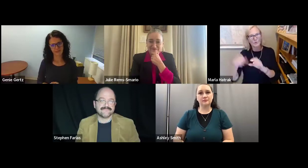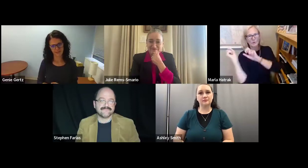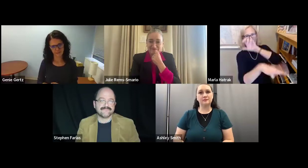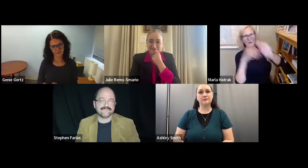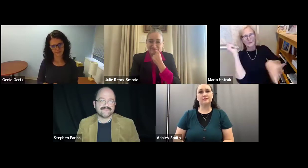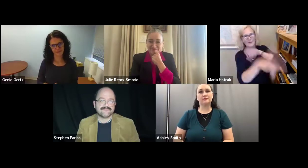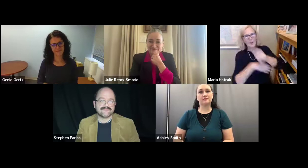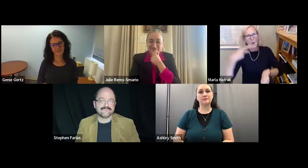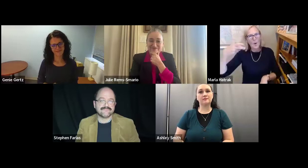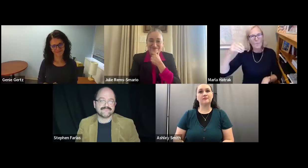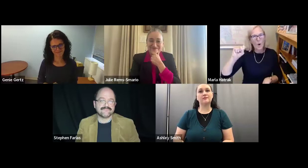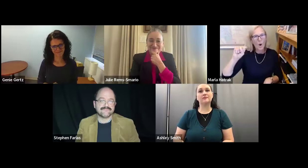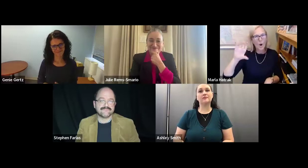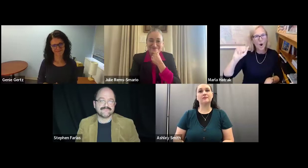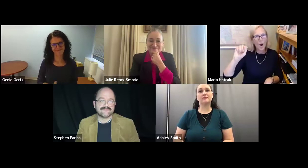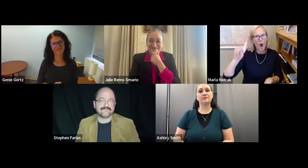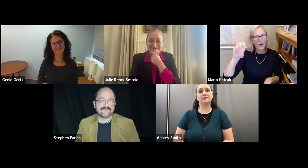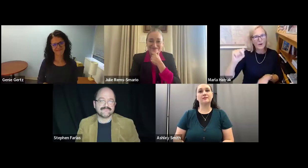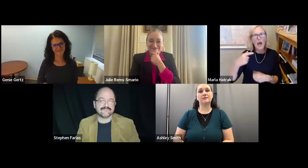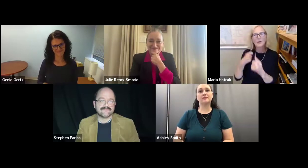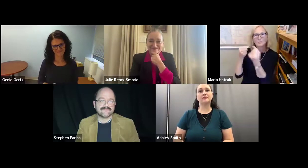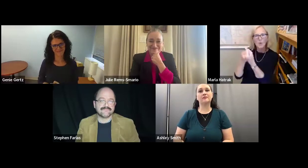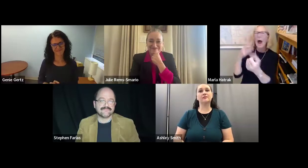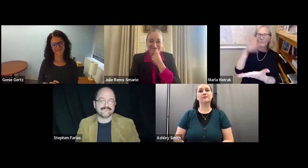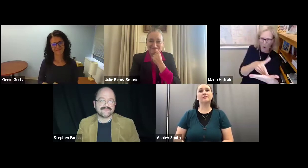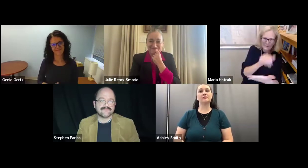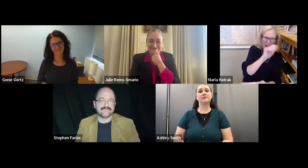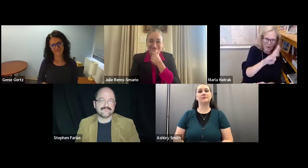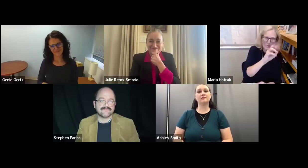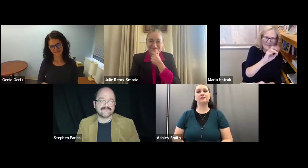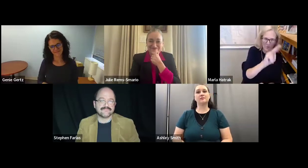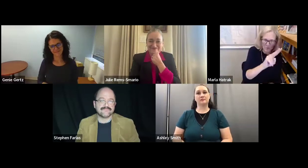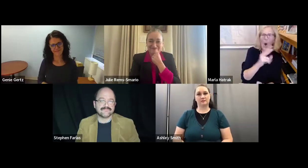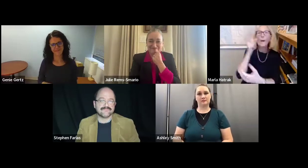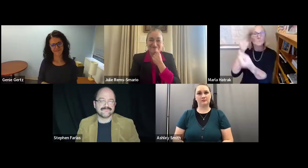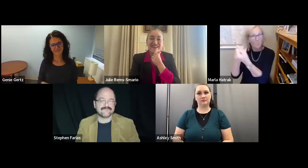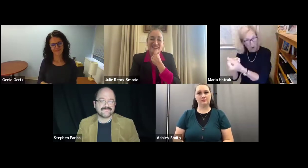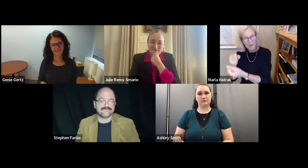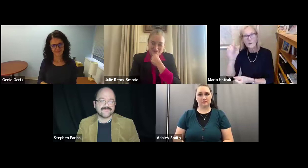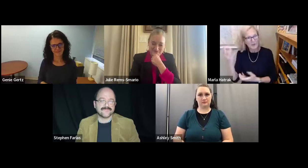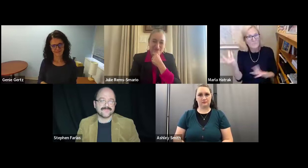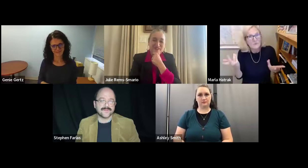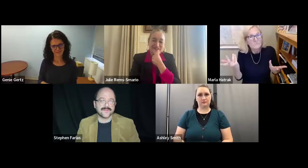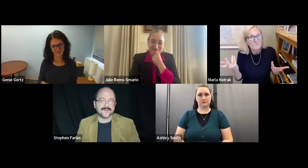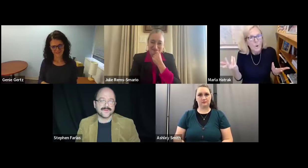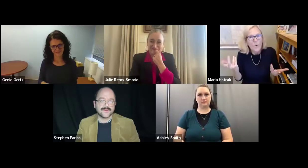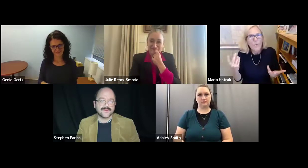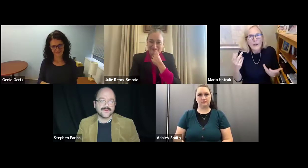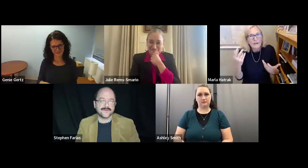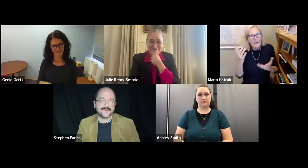instructors who were asking their students to submit. There were postcards that were opposing the bill and in support of Lead